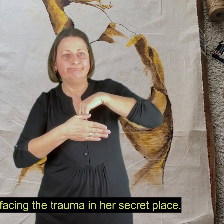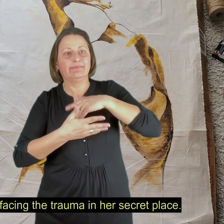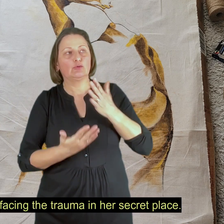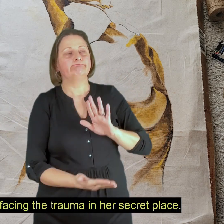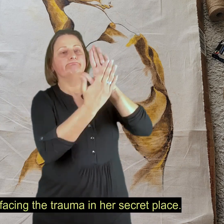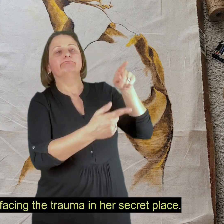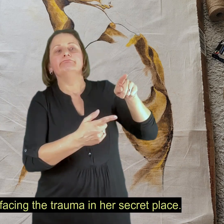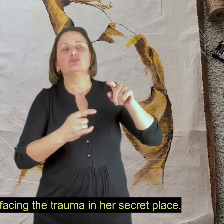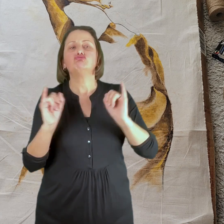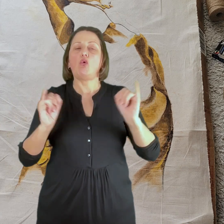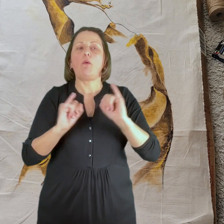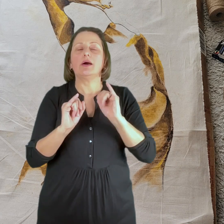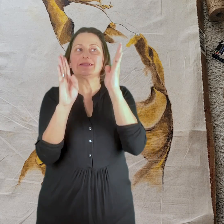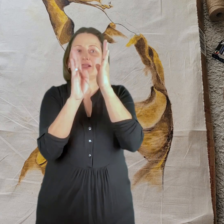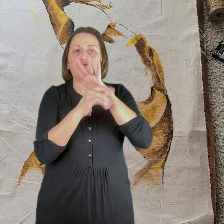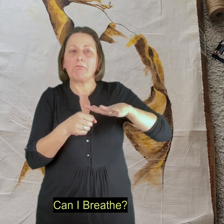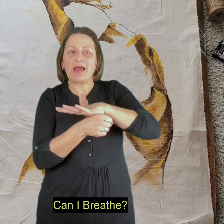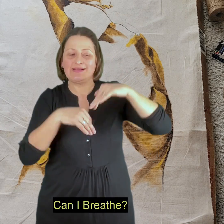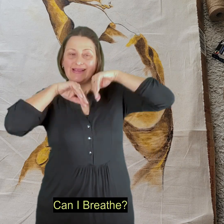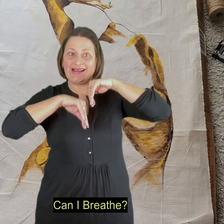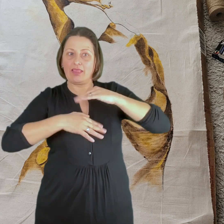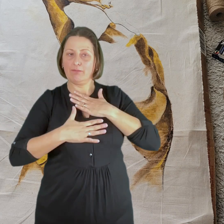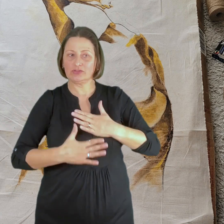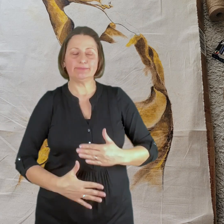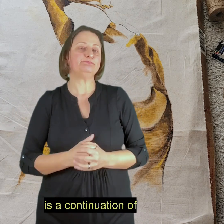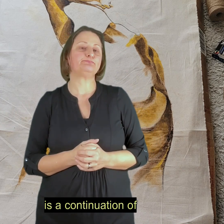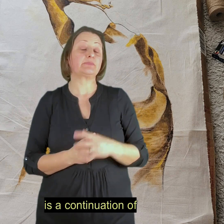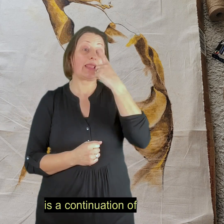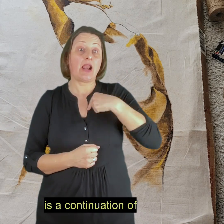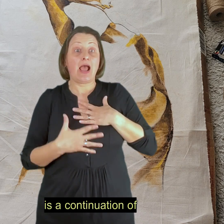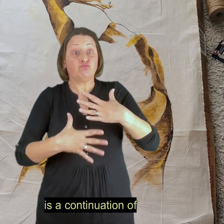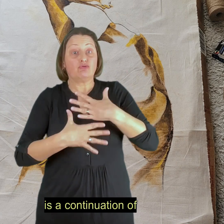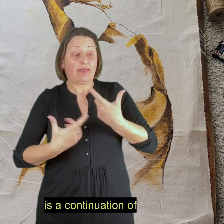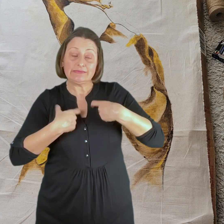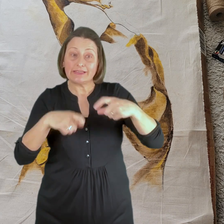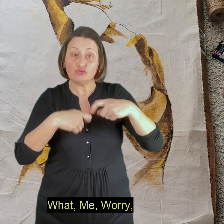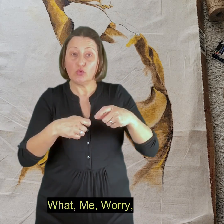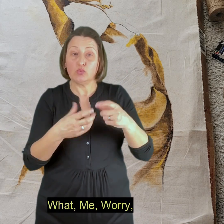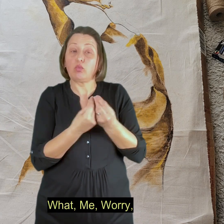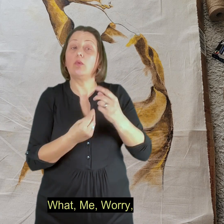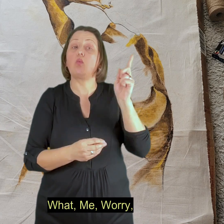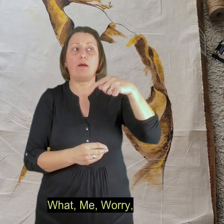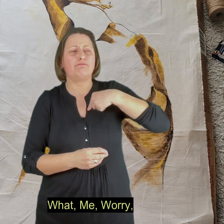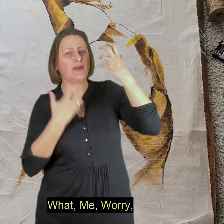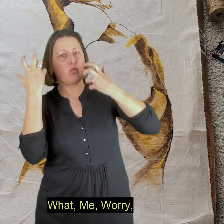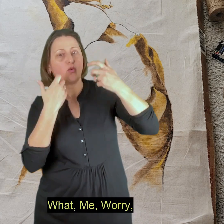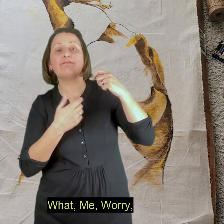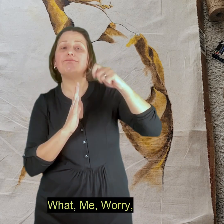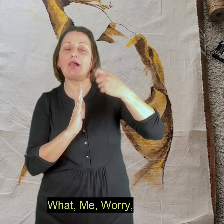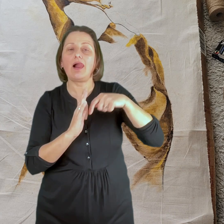in her secret place. Can I Breathe is a continuation of What